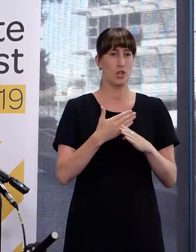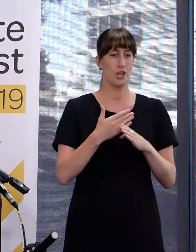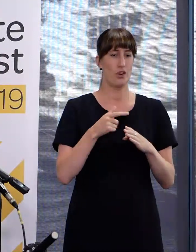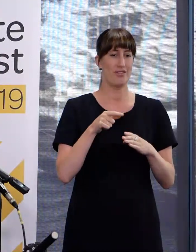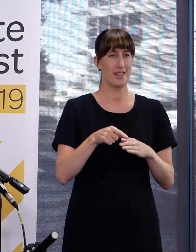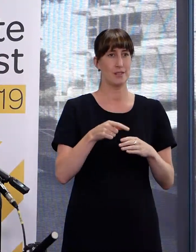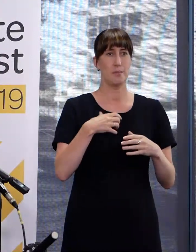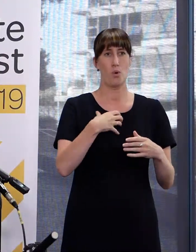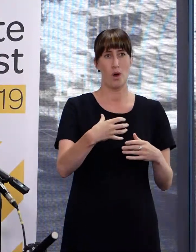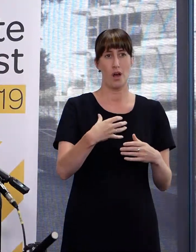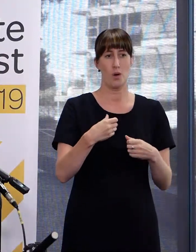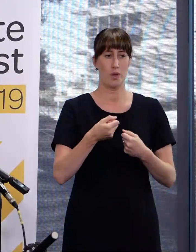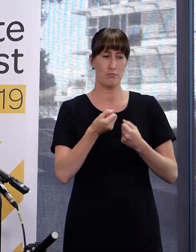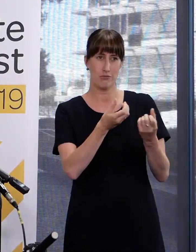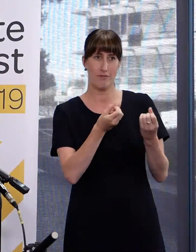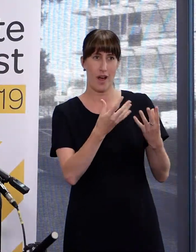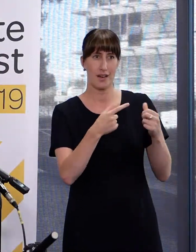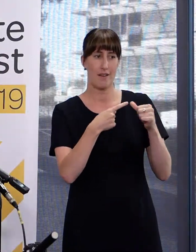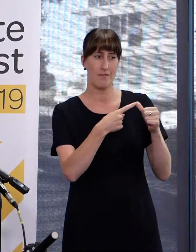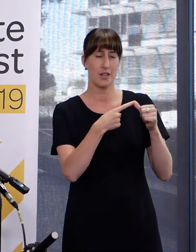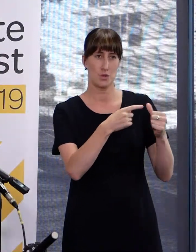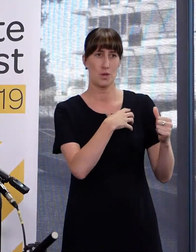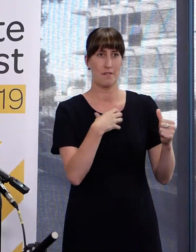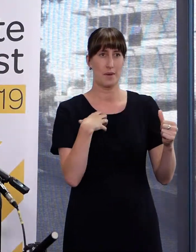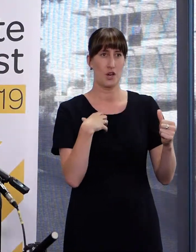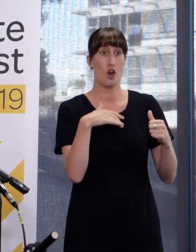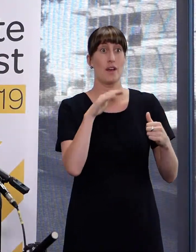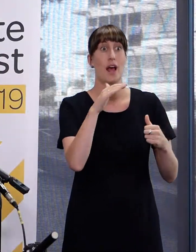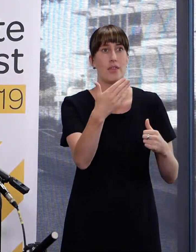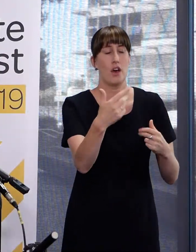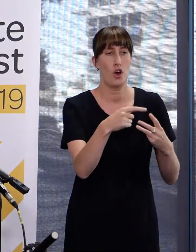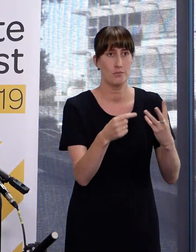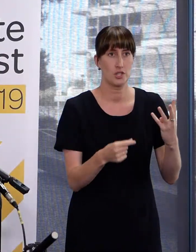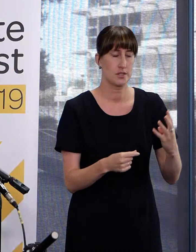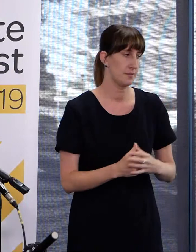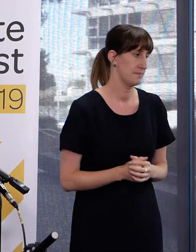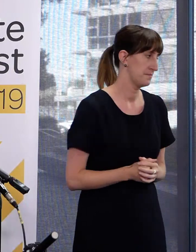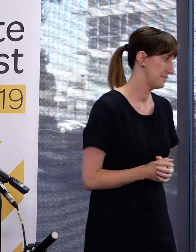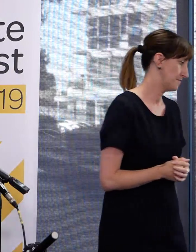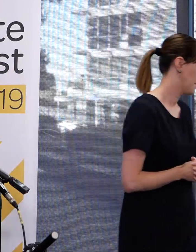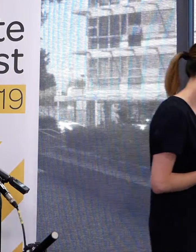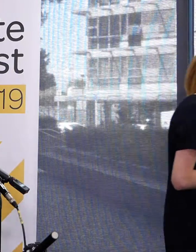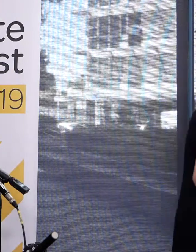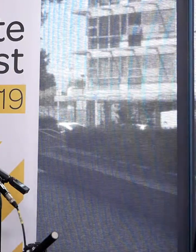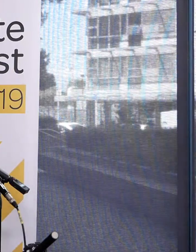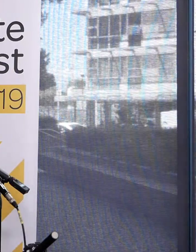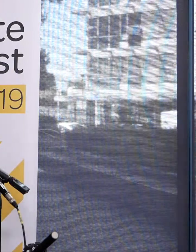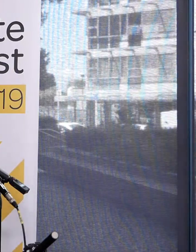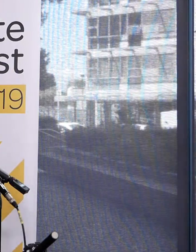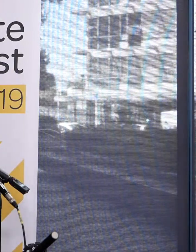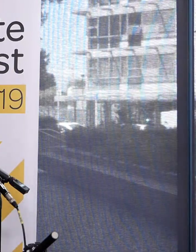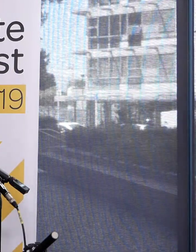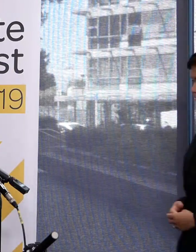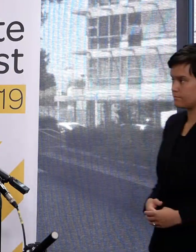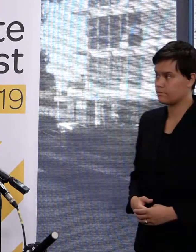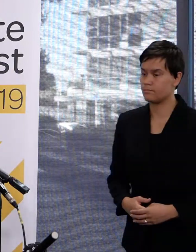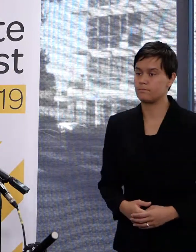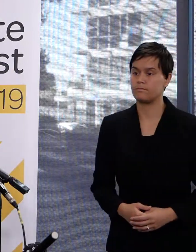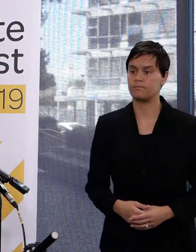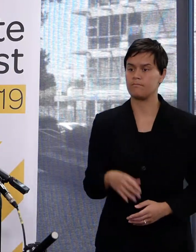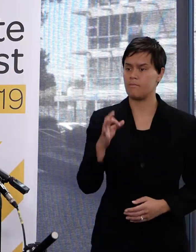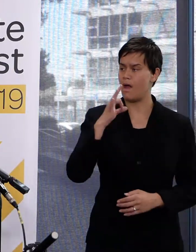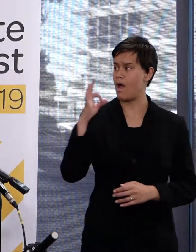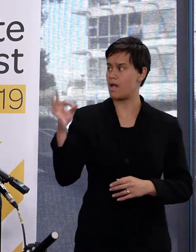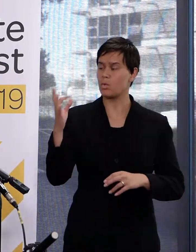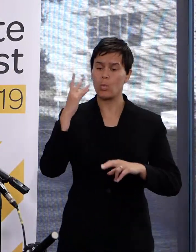providing advice to government just about the options there, but that's forthcoming. Like What happens after the Pfizer vaccine leaves